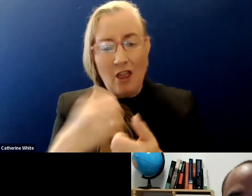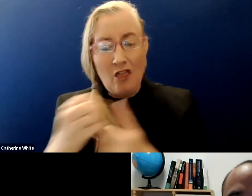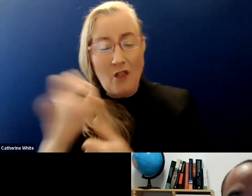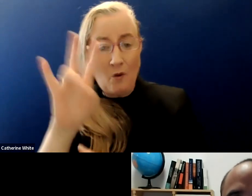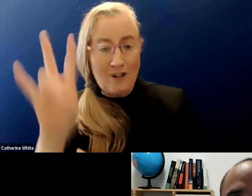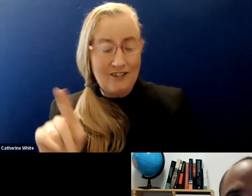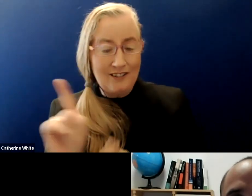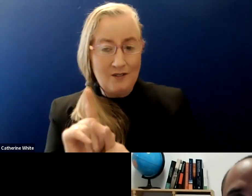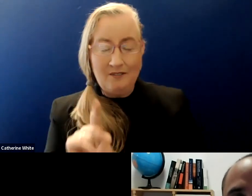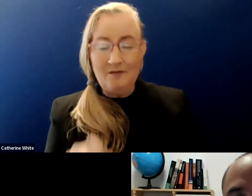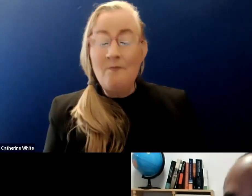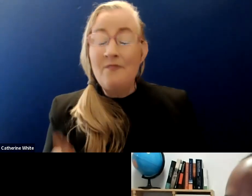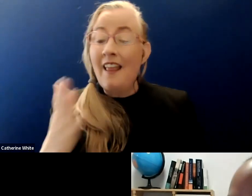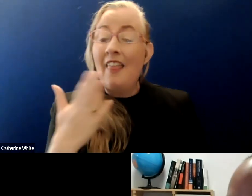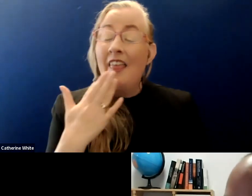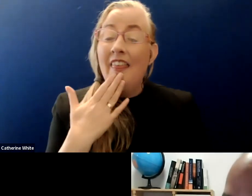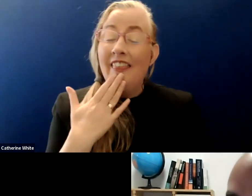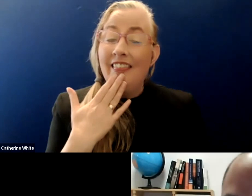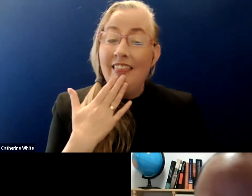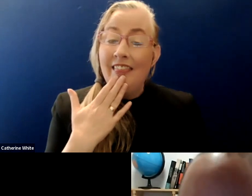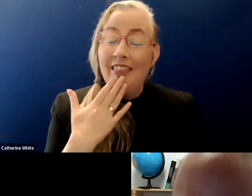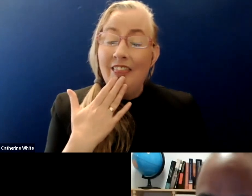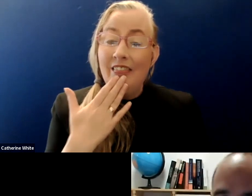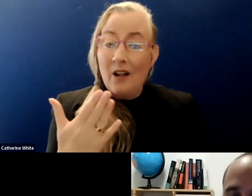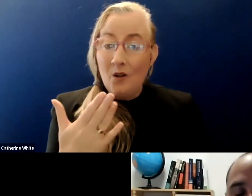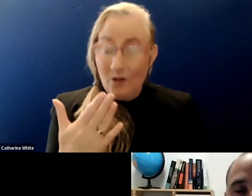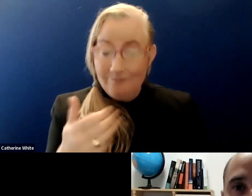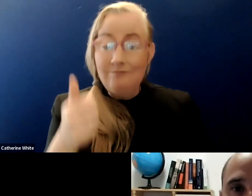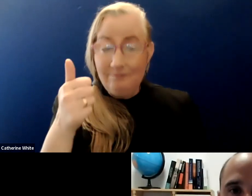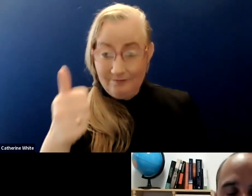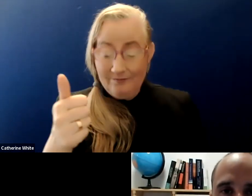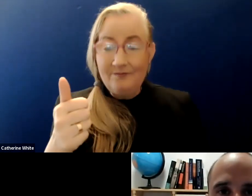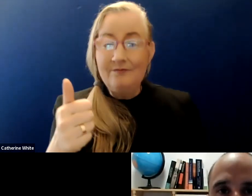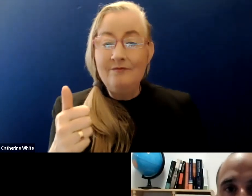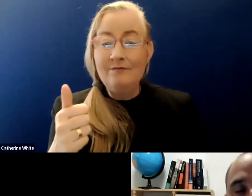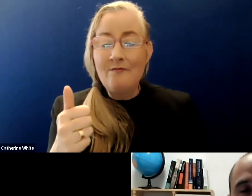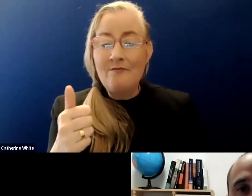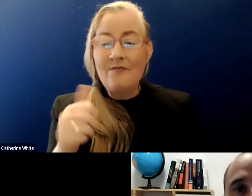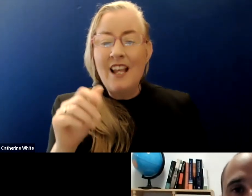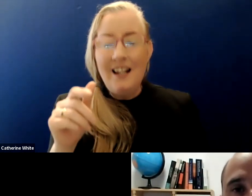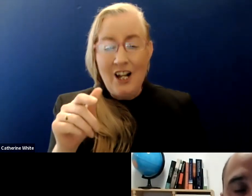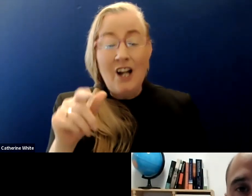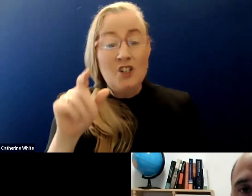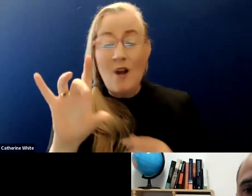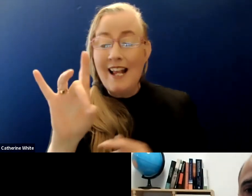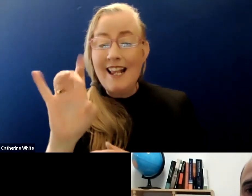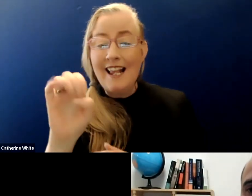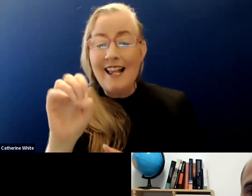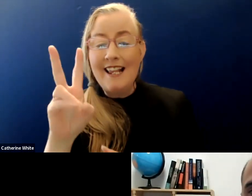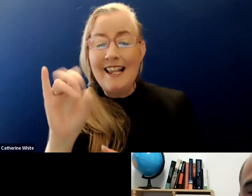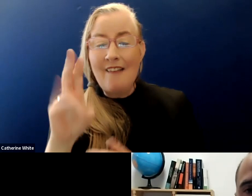ahead. Yeah, thanks, Do. Yeah, I know Kevin's article. It's actually in the same